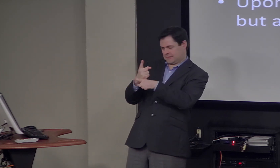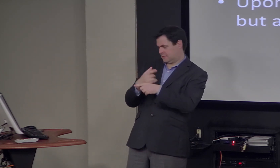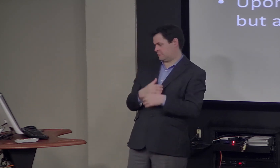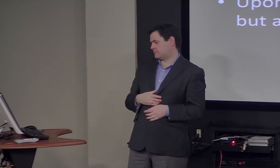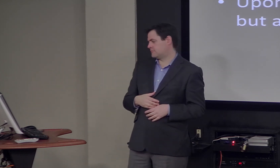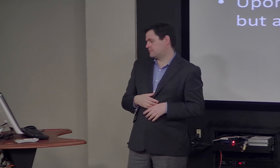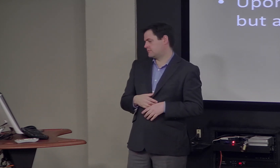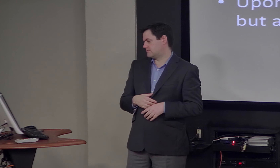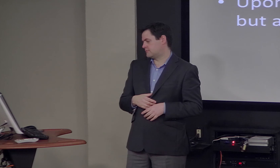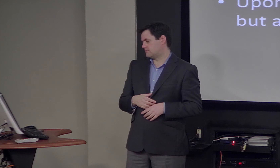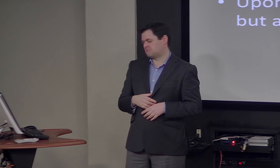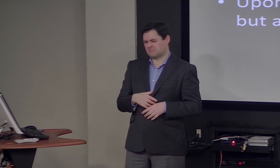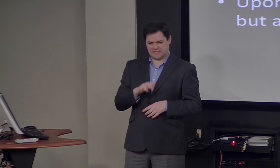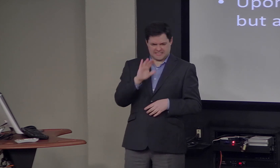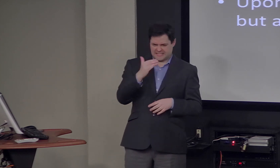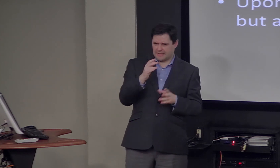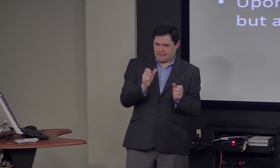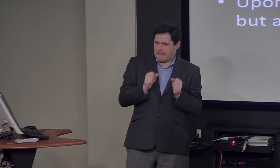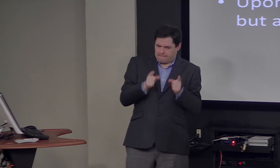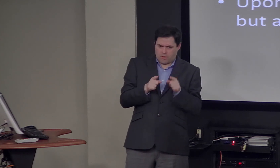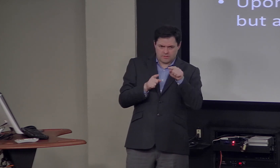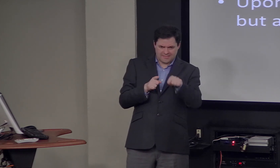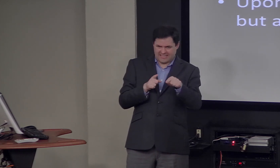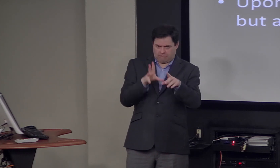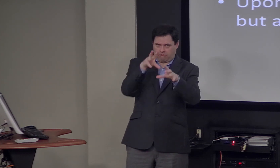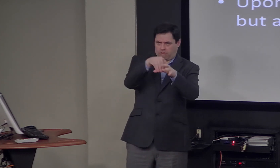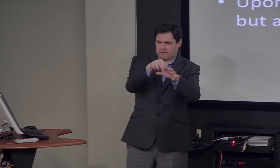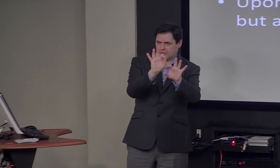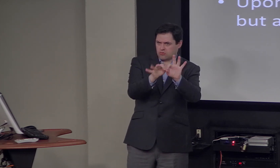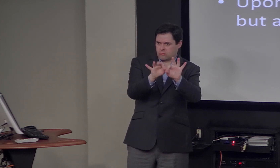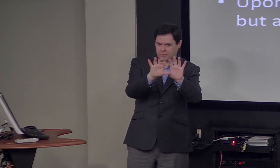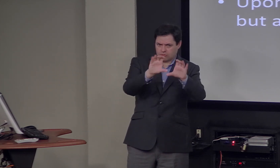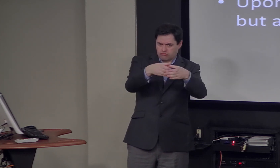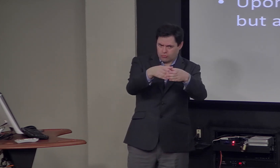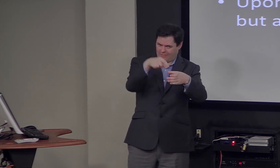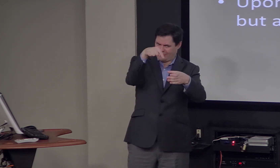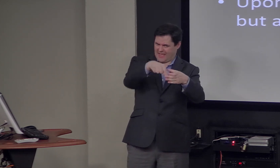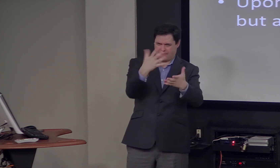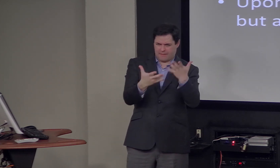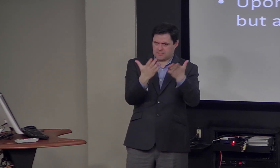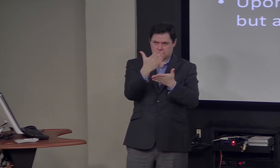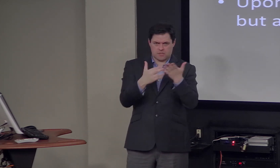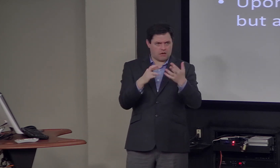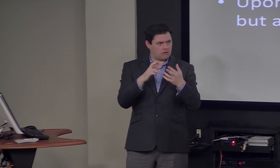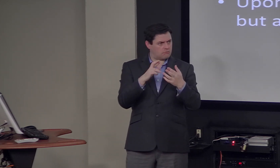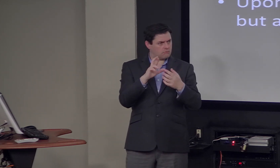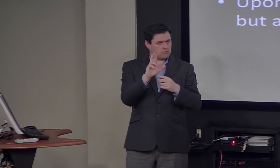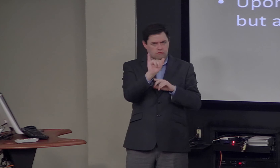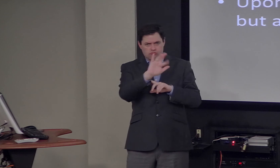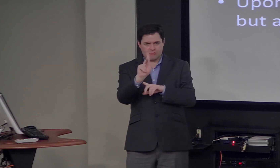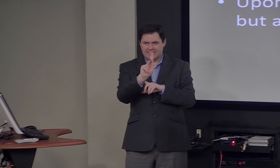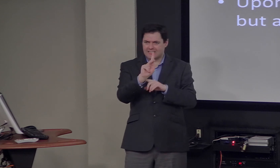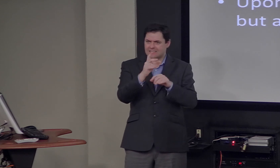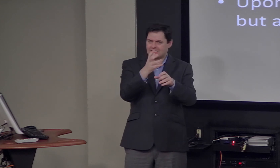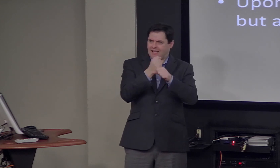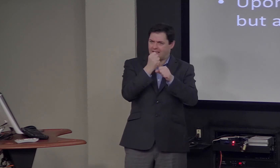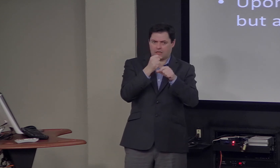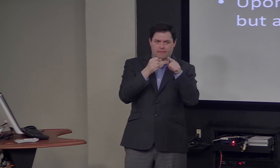So it does influence their interpreting performance, but it is not a dead indicator that they will be qualified interpreters. And it does